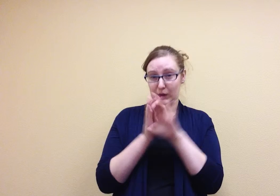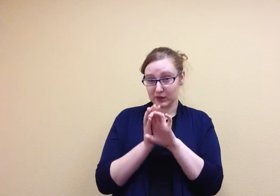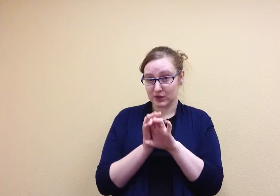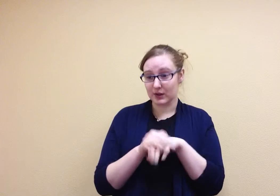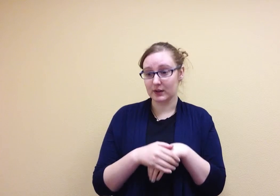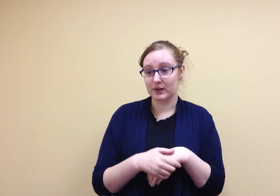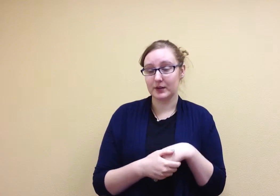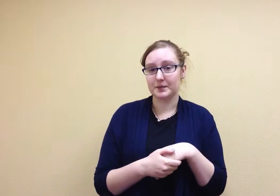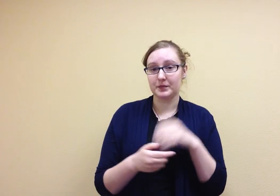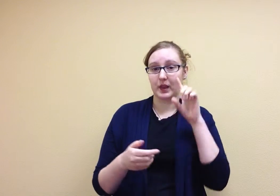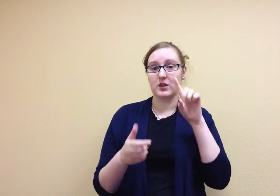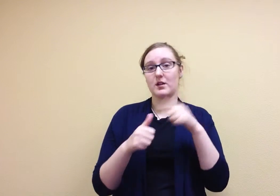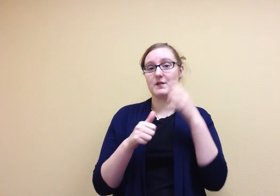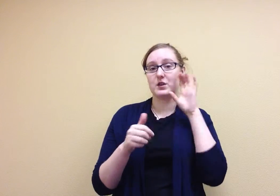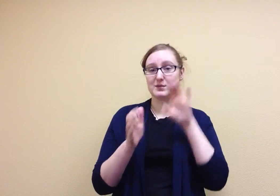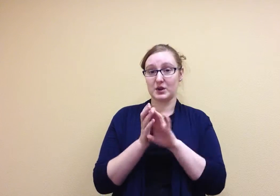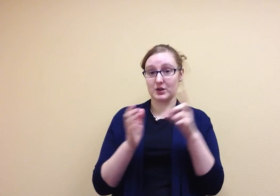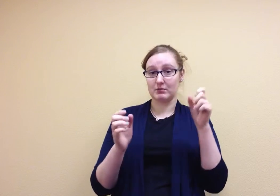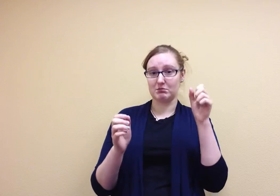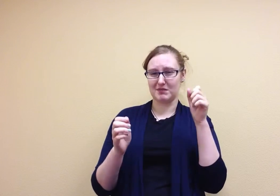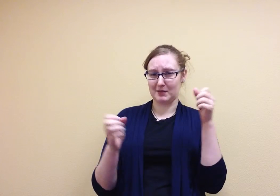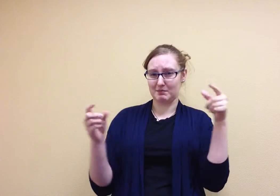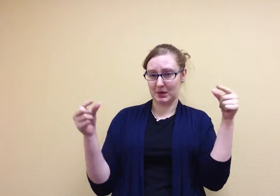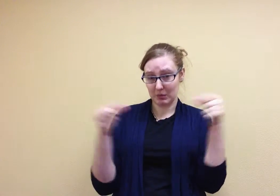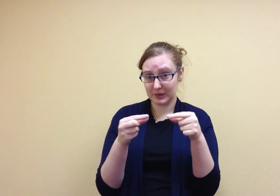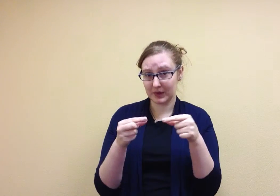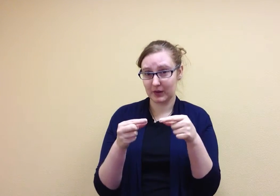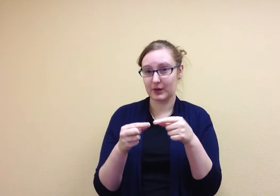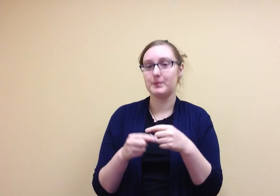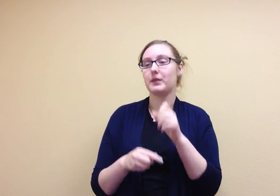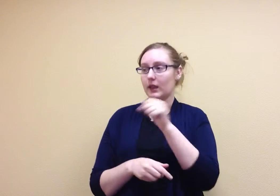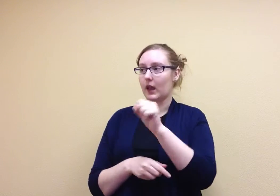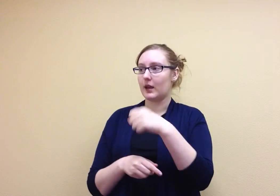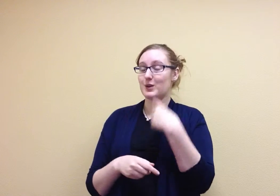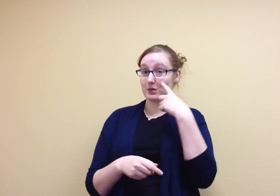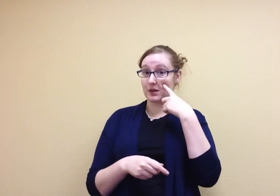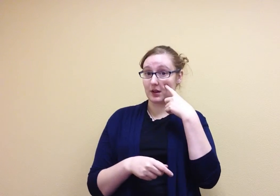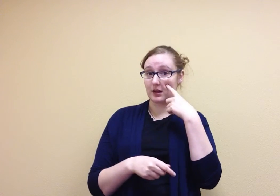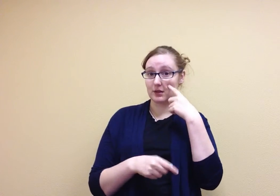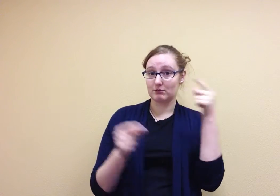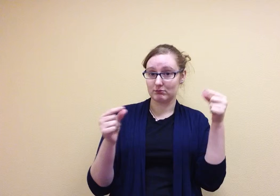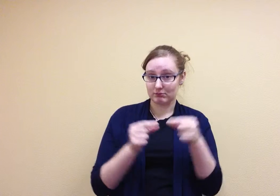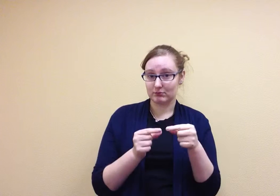In the first picture, they're being pulled together. Yeah. You think so? Roger?